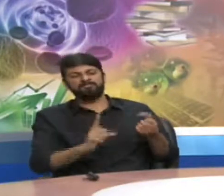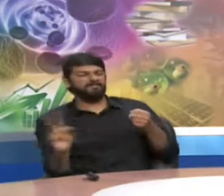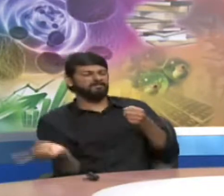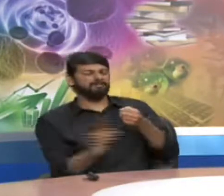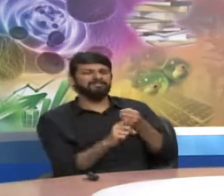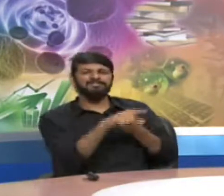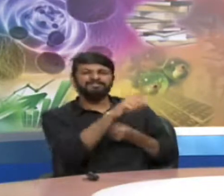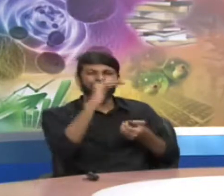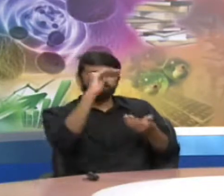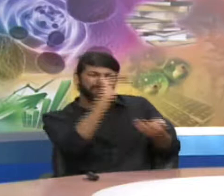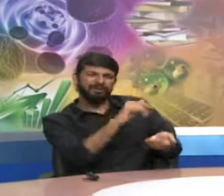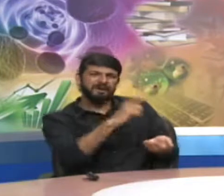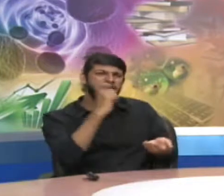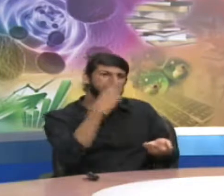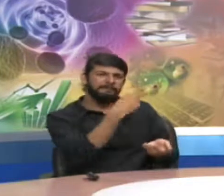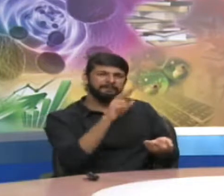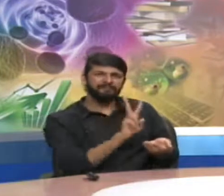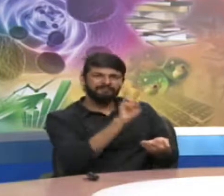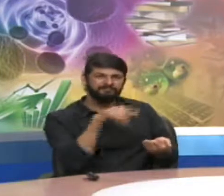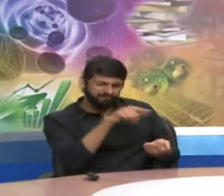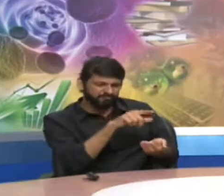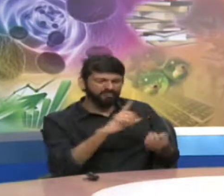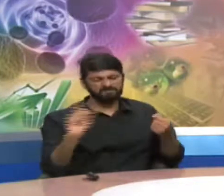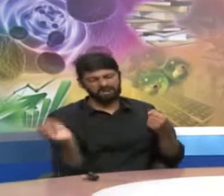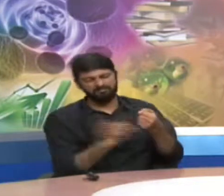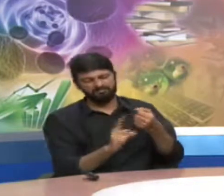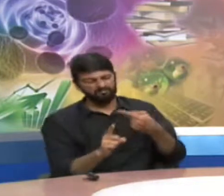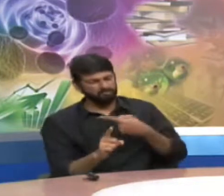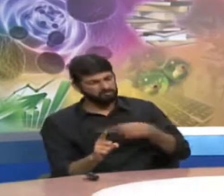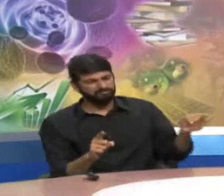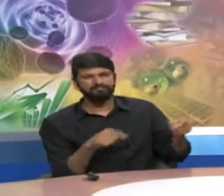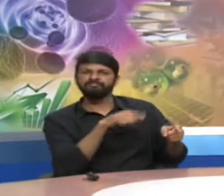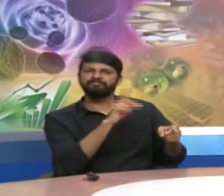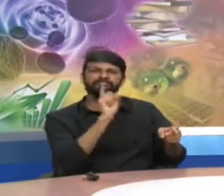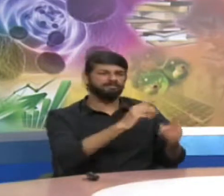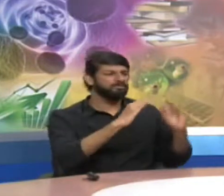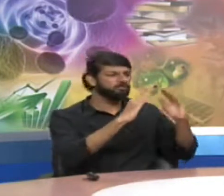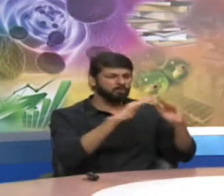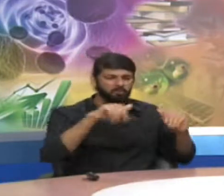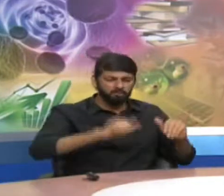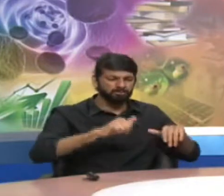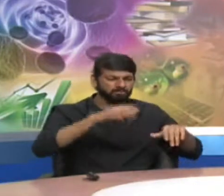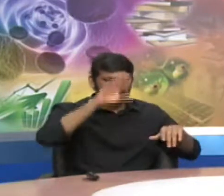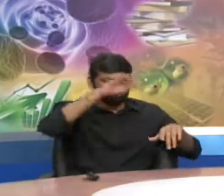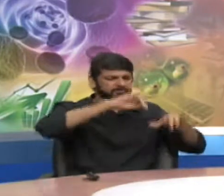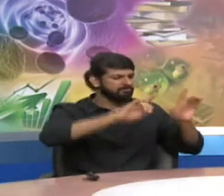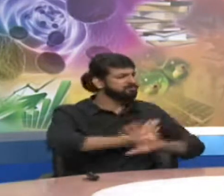people?" So the king decided to banish the prince.